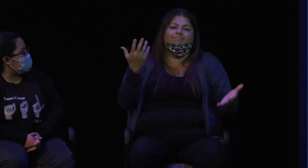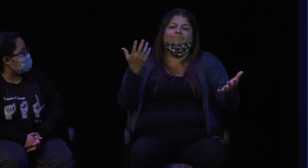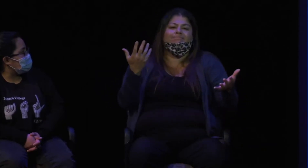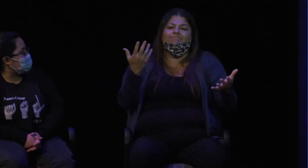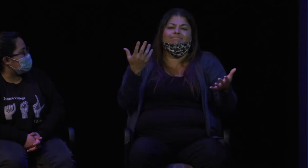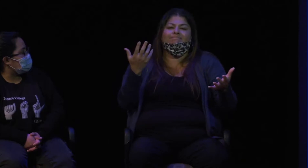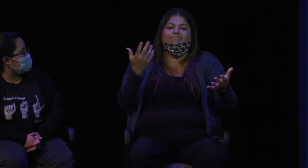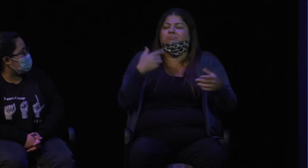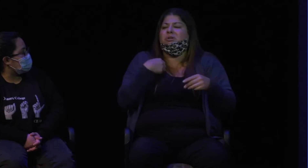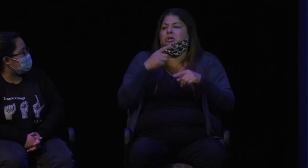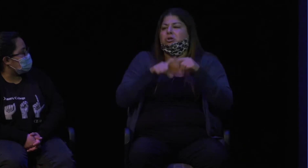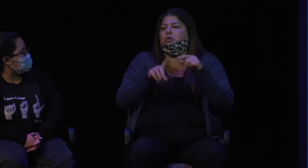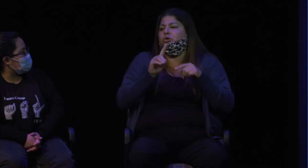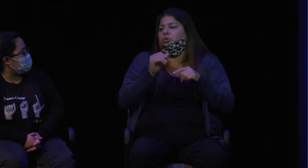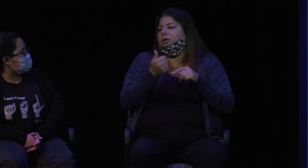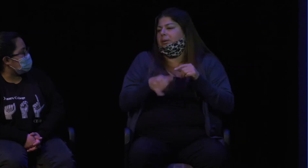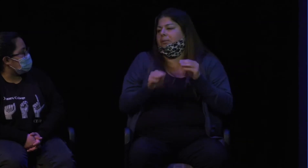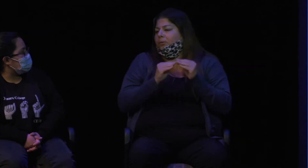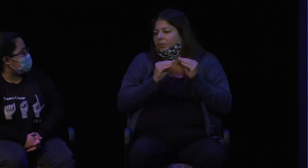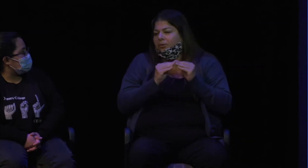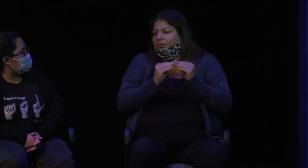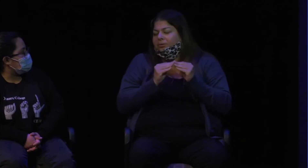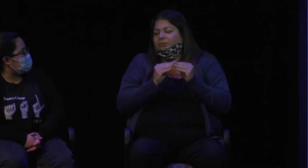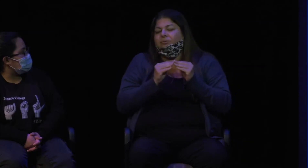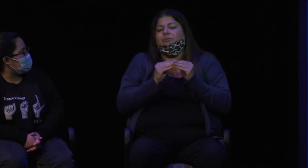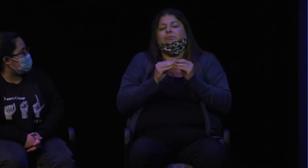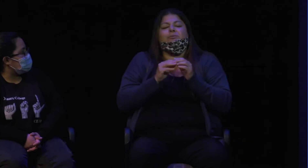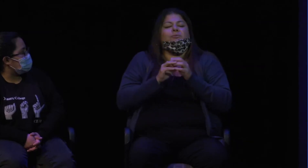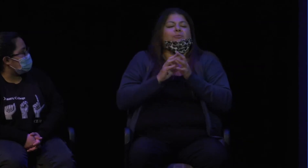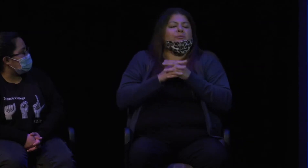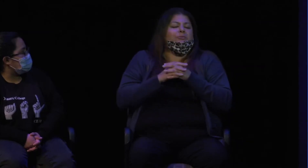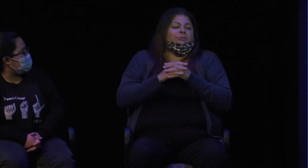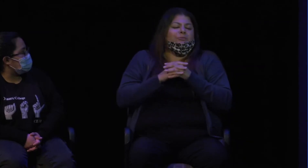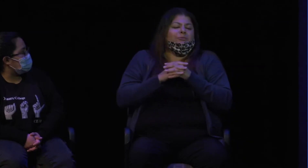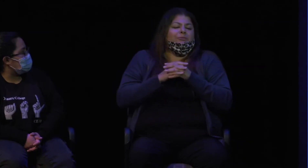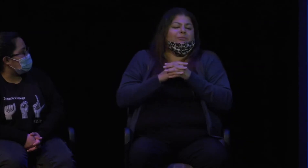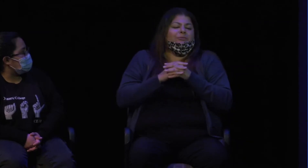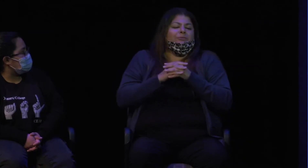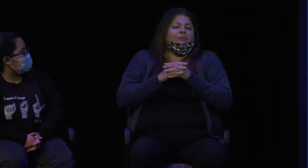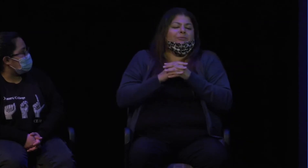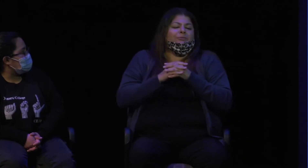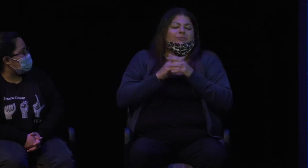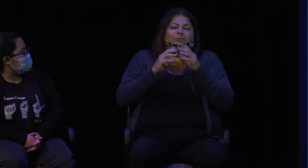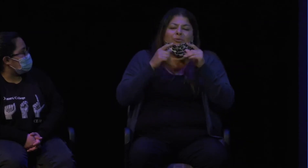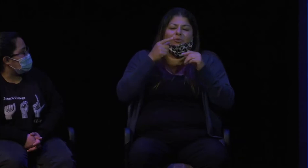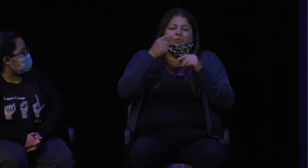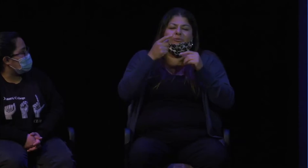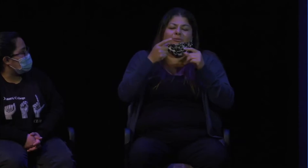different things, but I realized that I couldn't do it anymore.